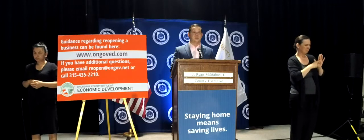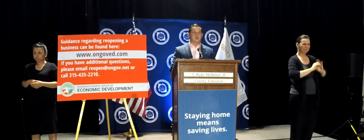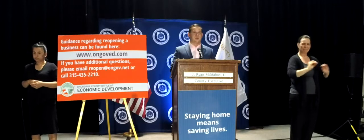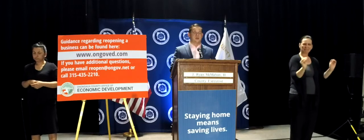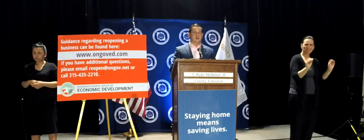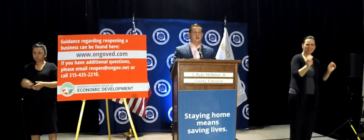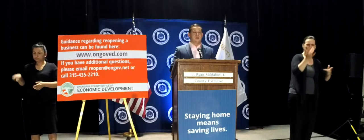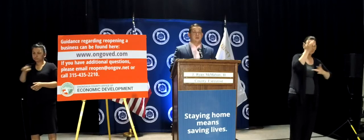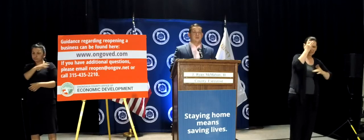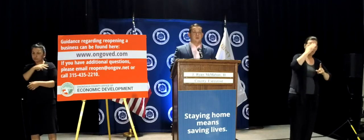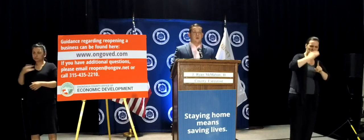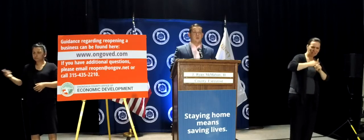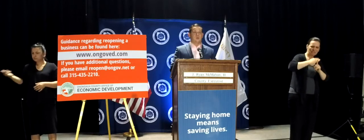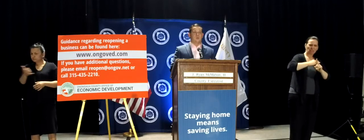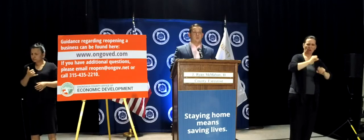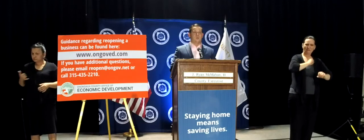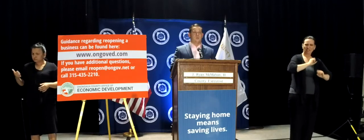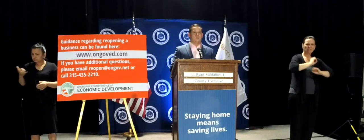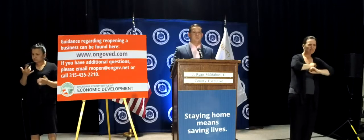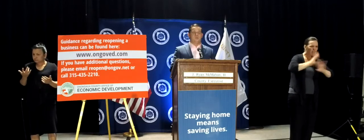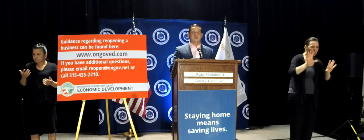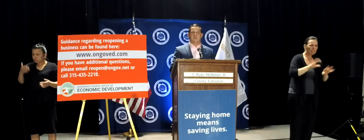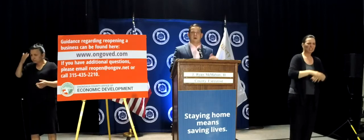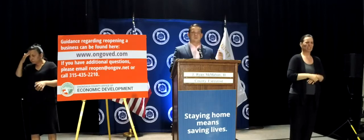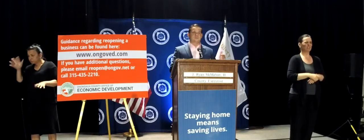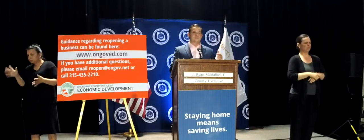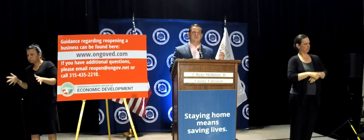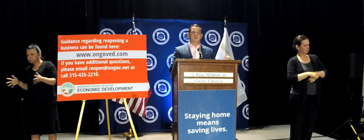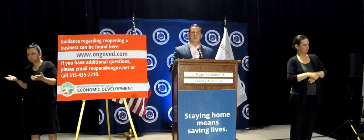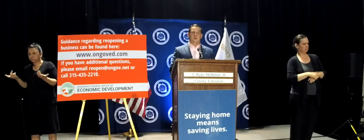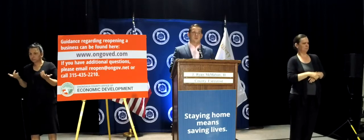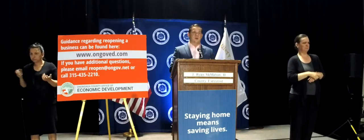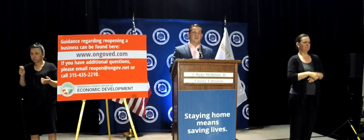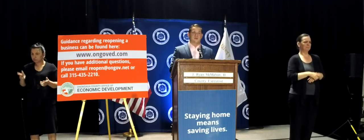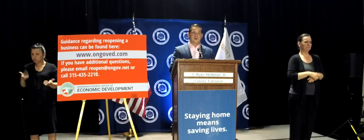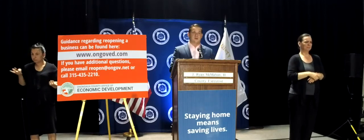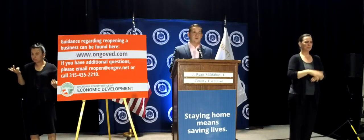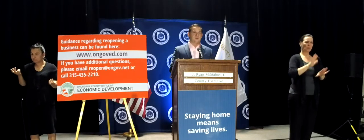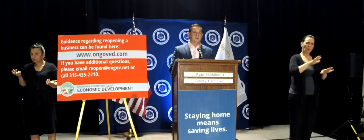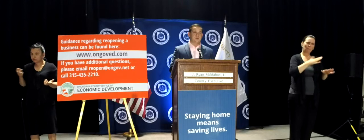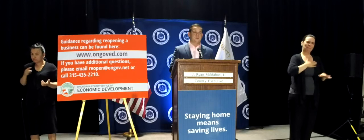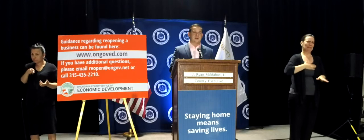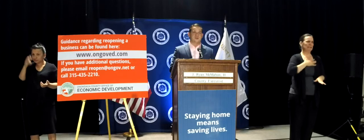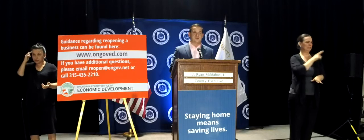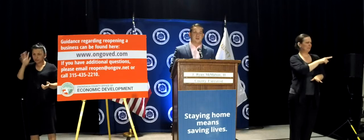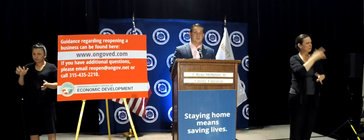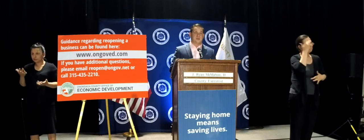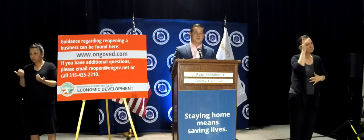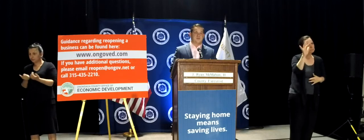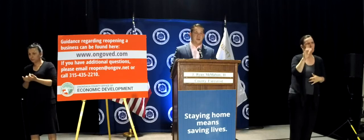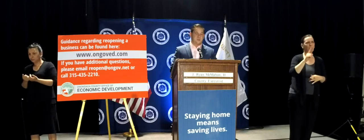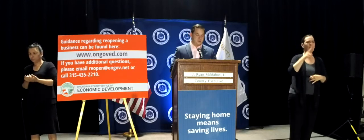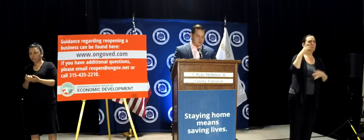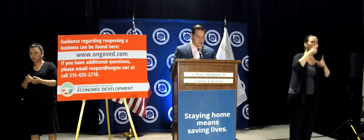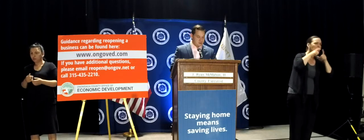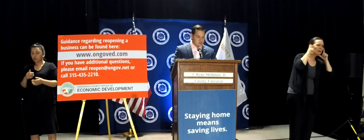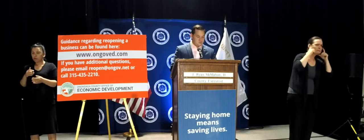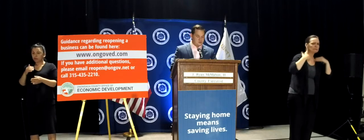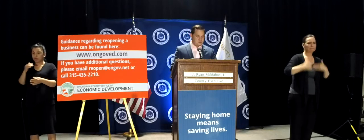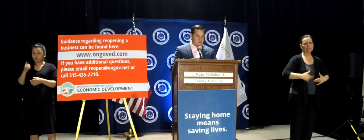in the community, so be smart. You know what the right things are to do. Protect yourself, protect your